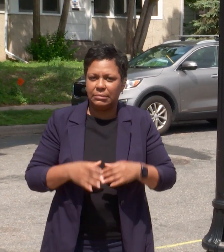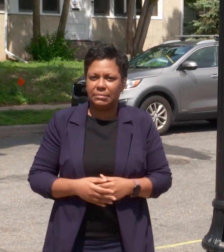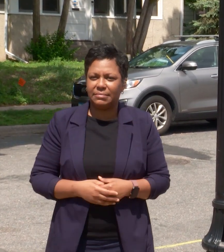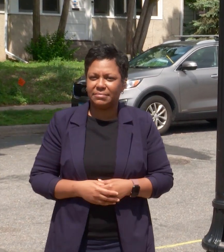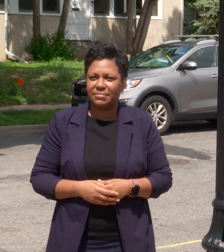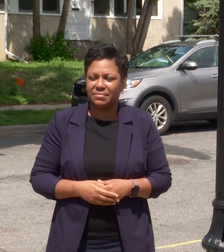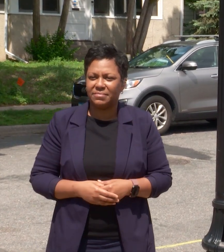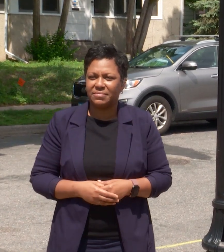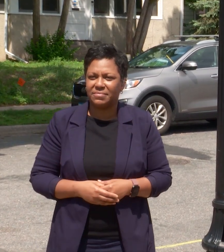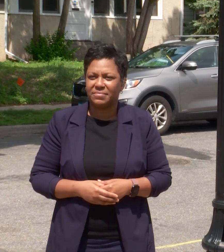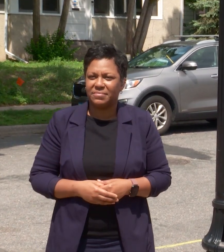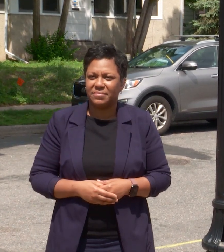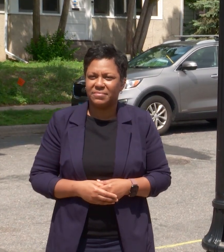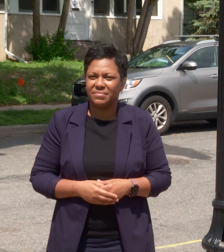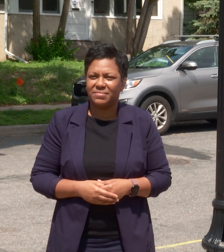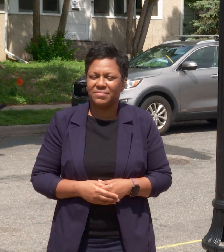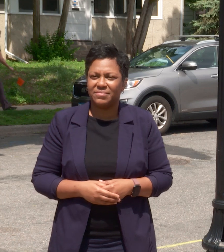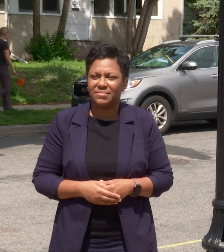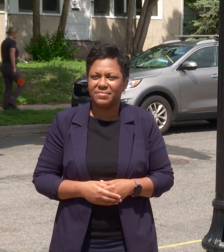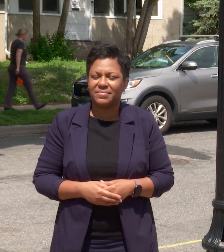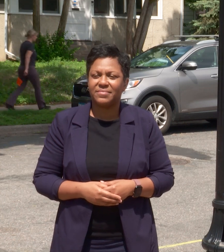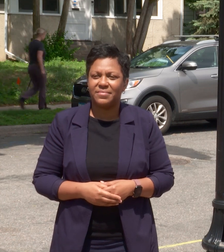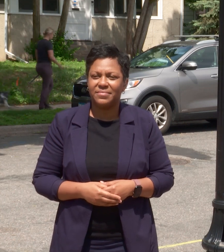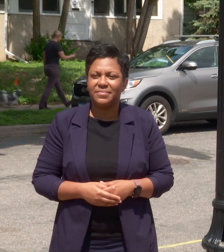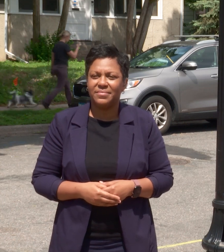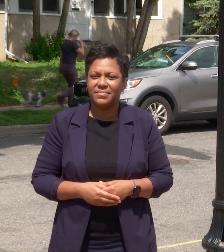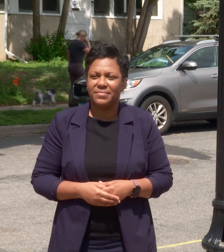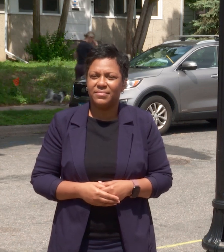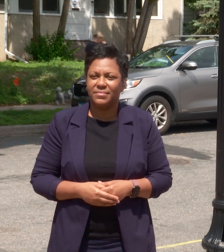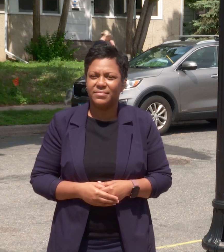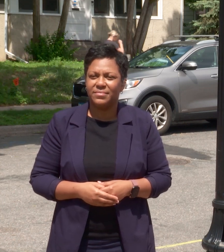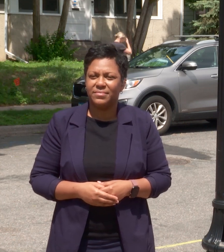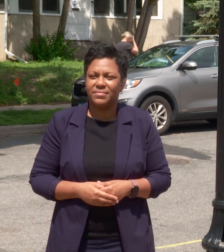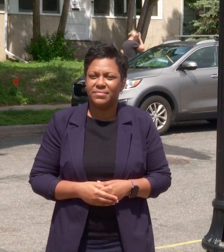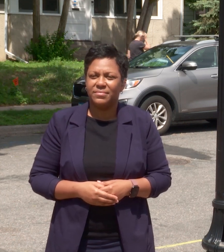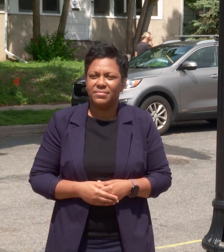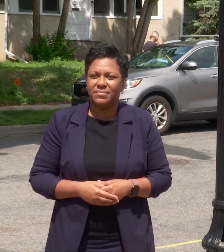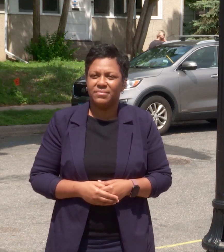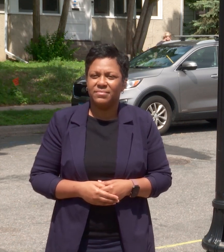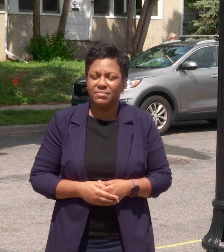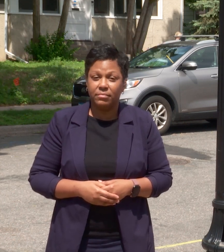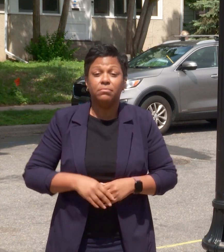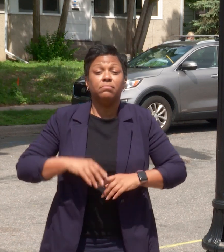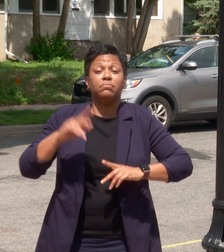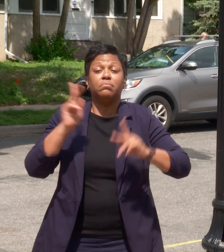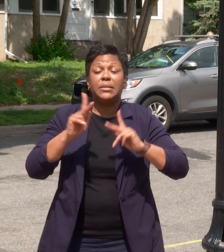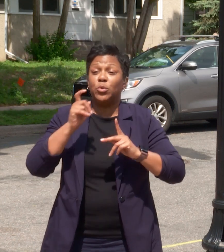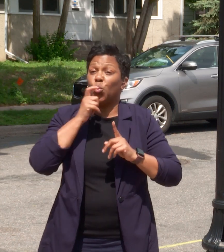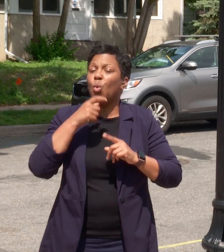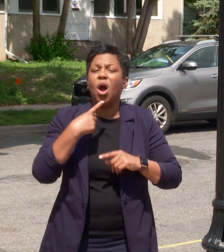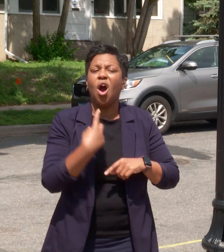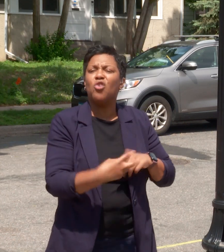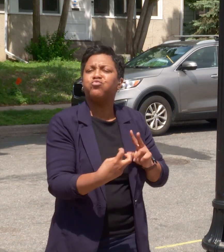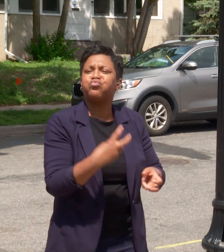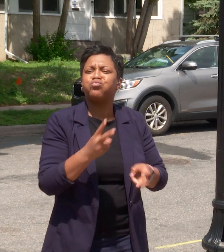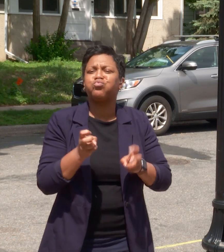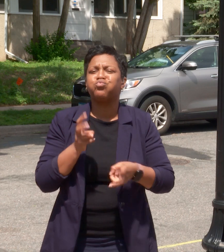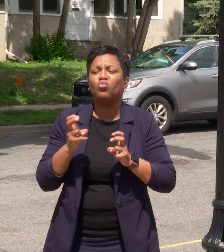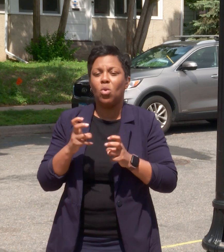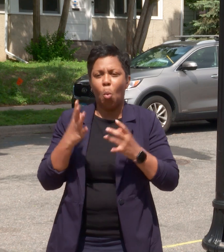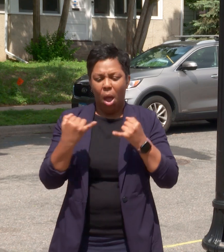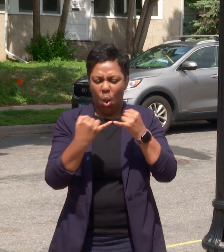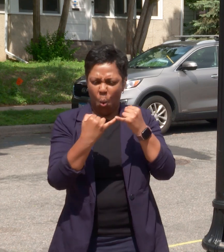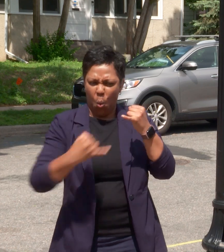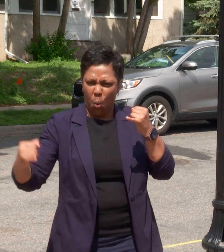what these the people that are stealing the copper wire are going after the copper wire itself. So one of